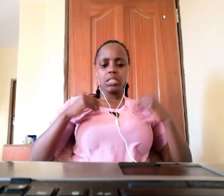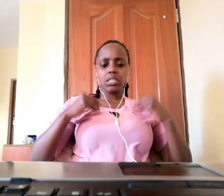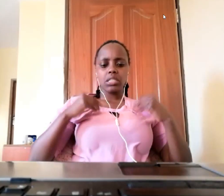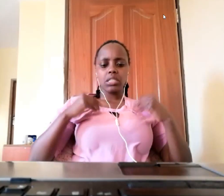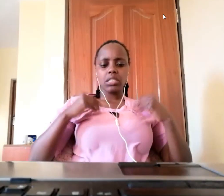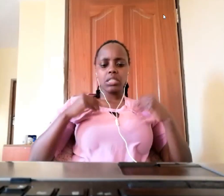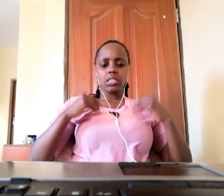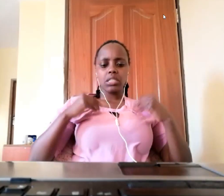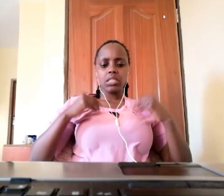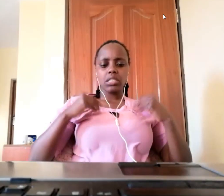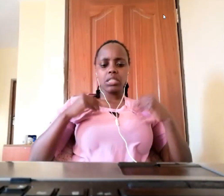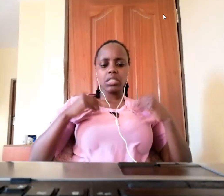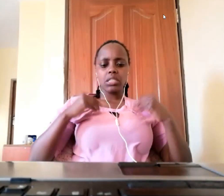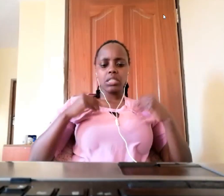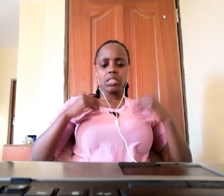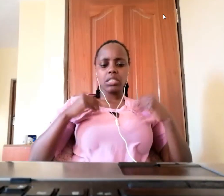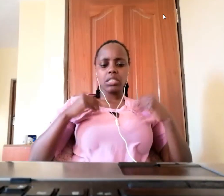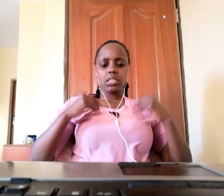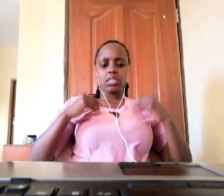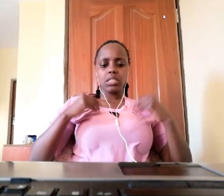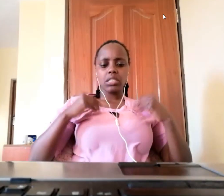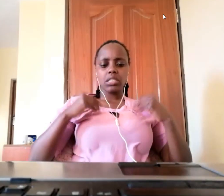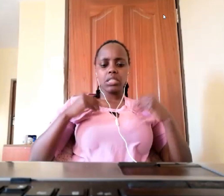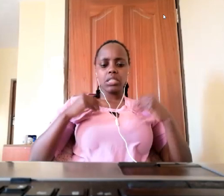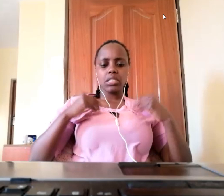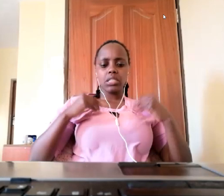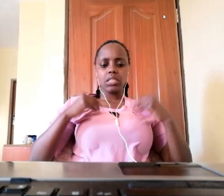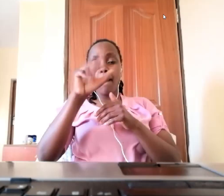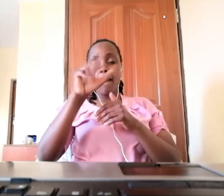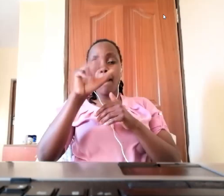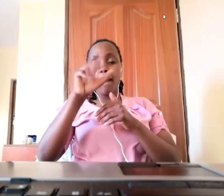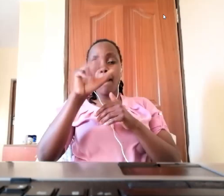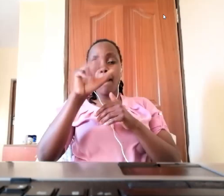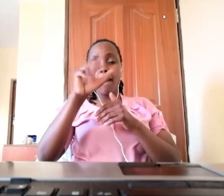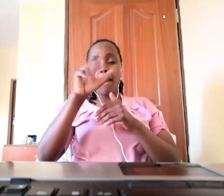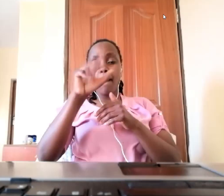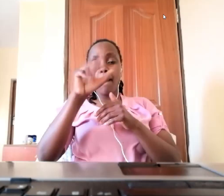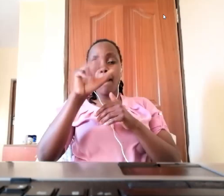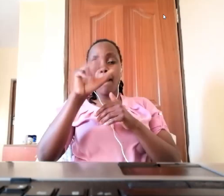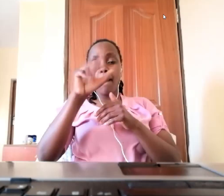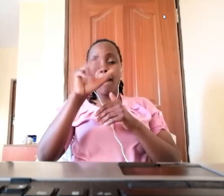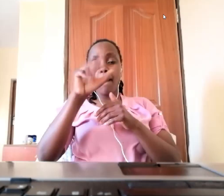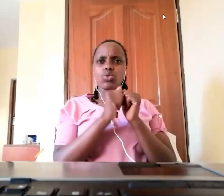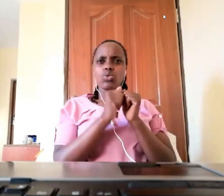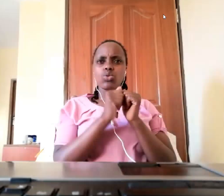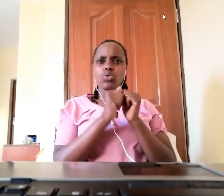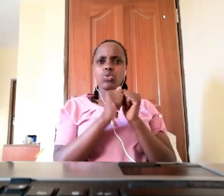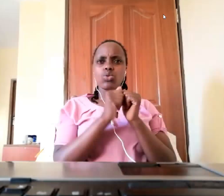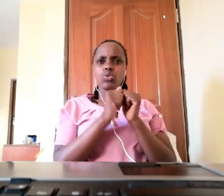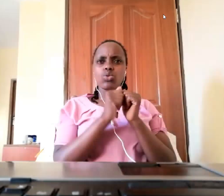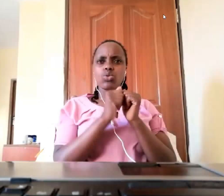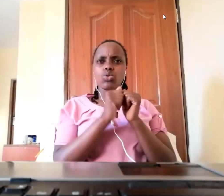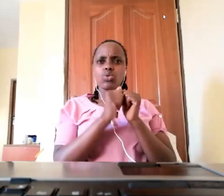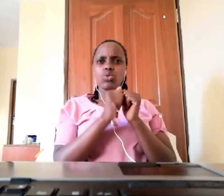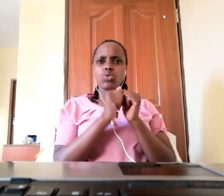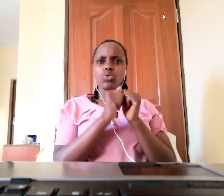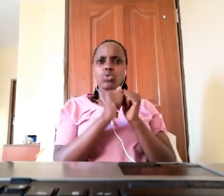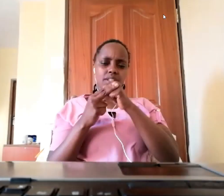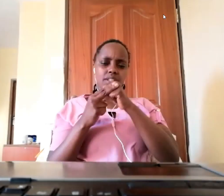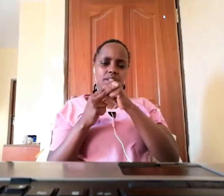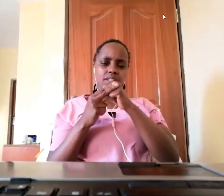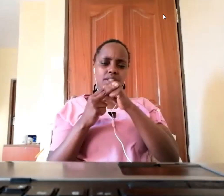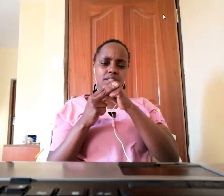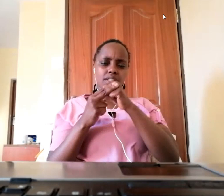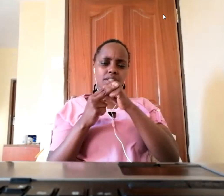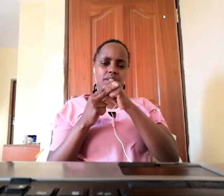blame. But we have engaged the government of the Gambia on the ground, if I'm not wrong, in 2016. In 2017